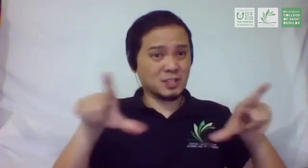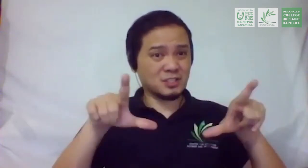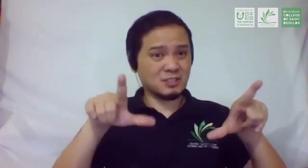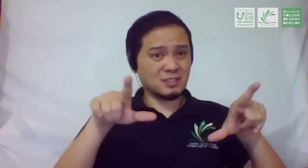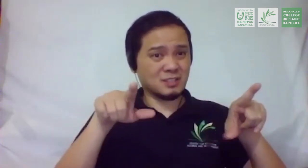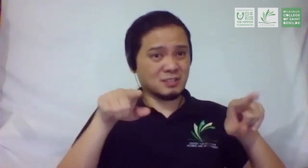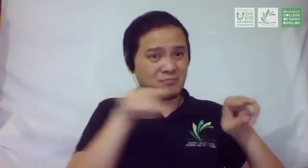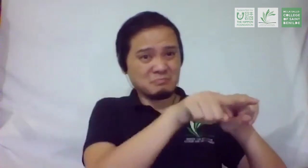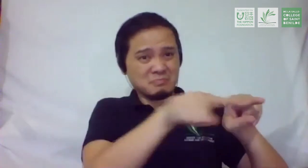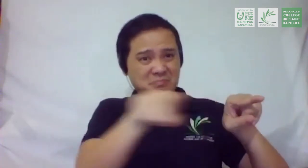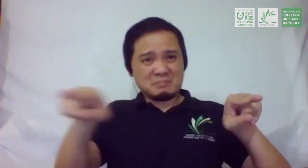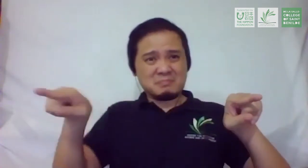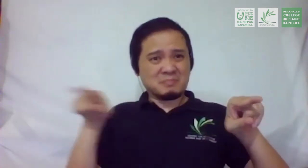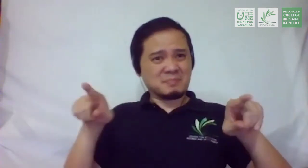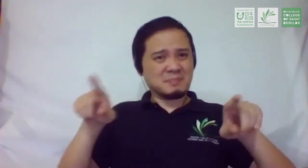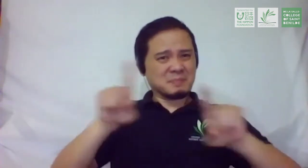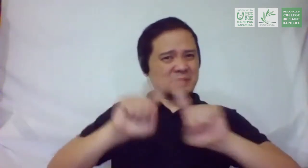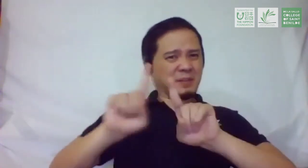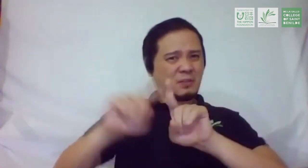example,